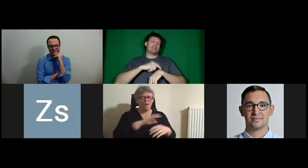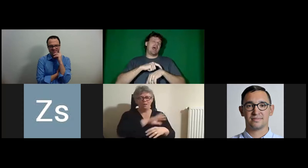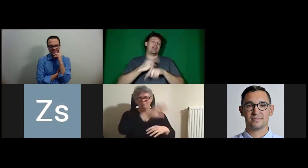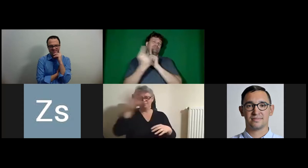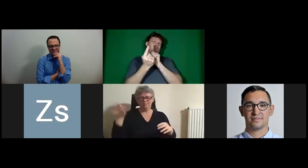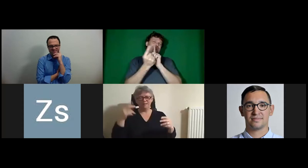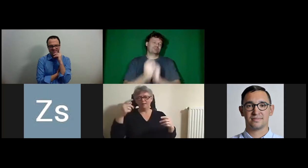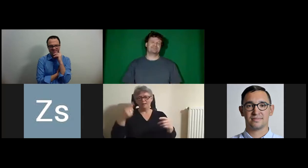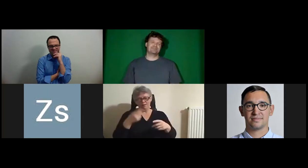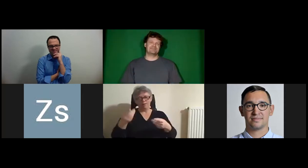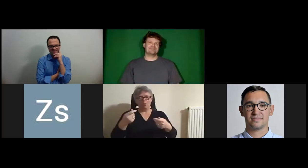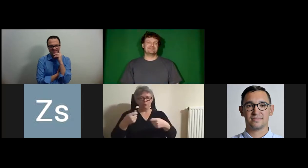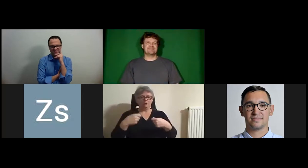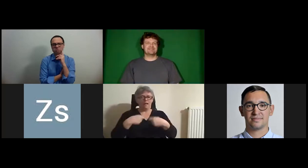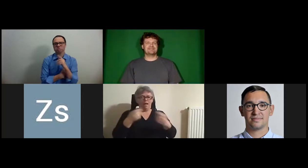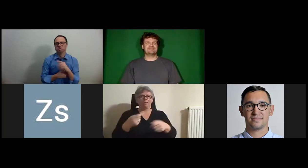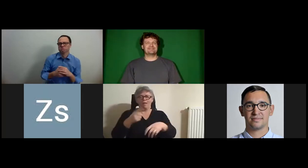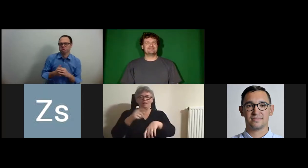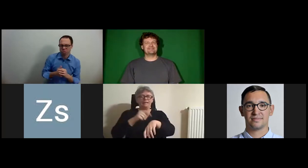all for giving me your time.